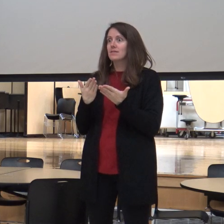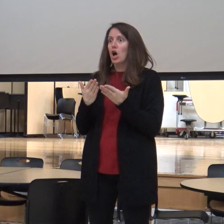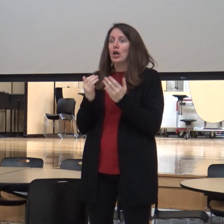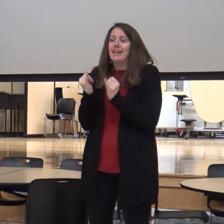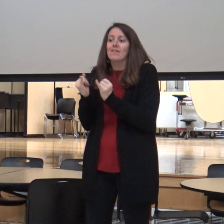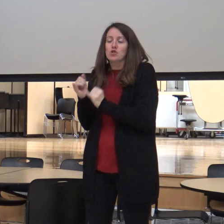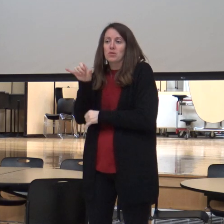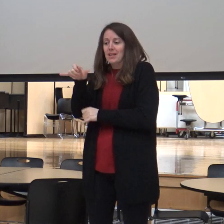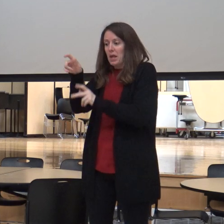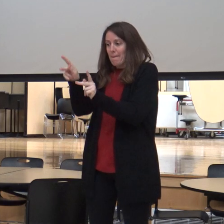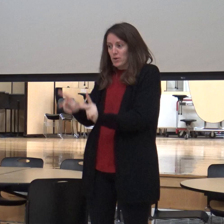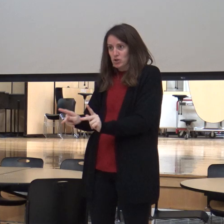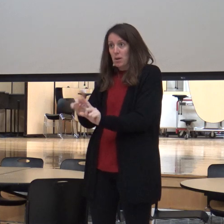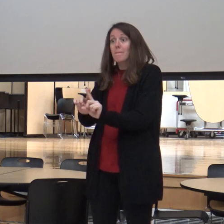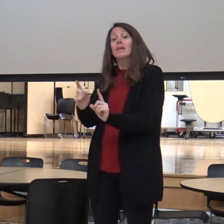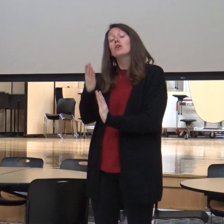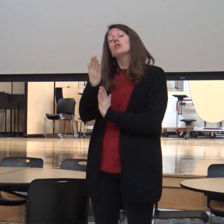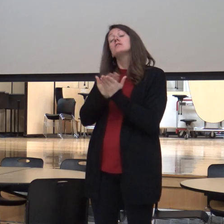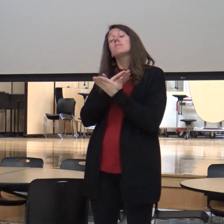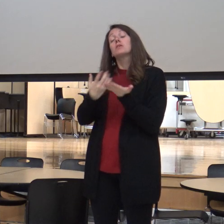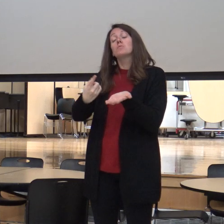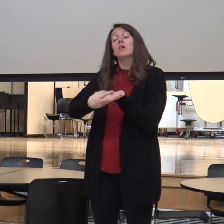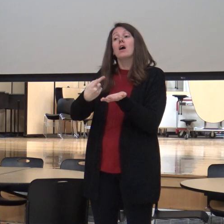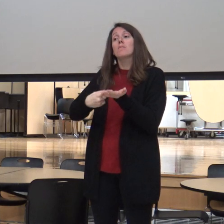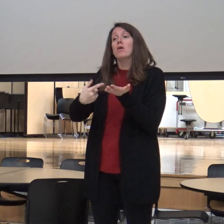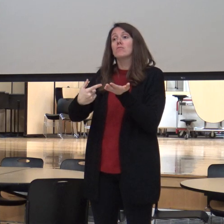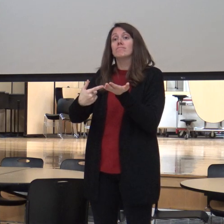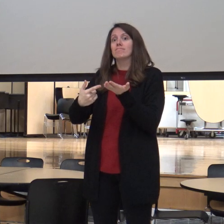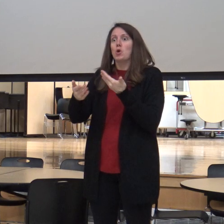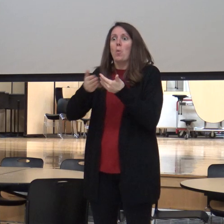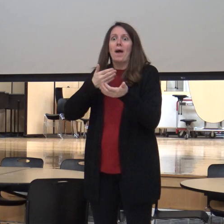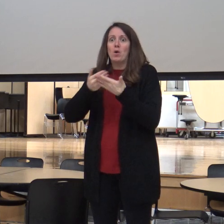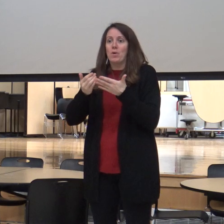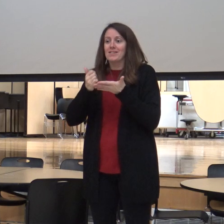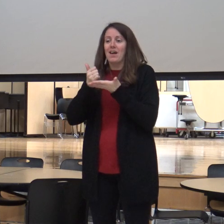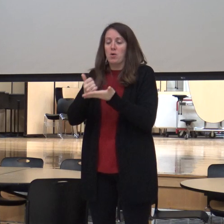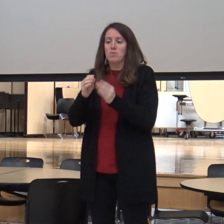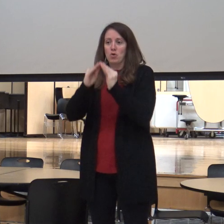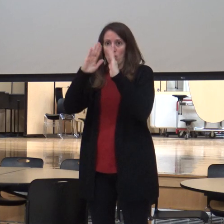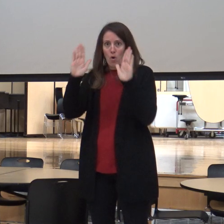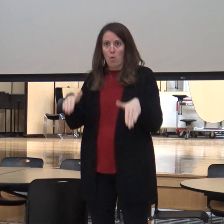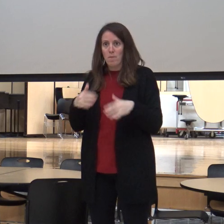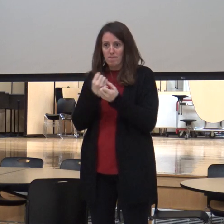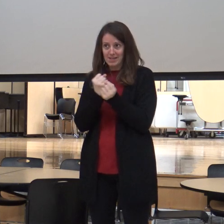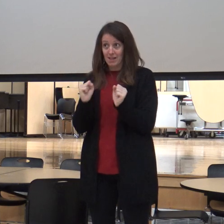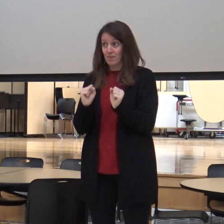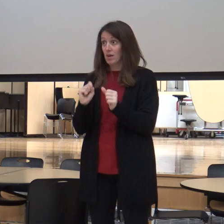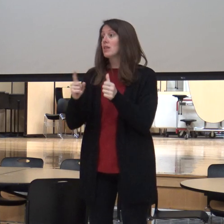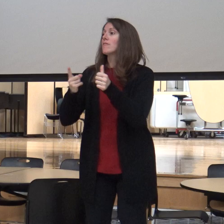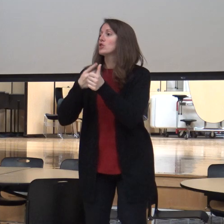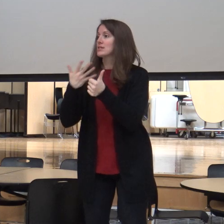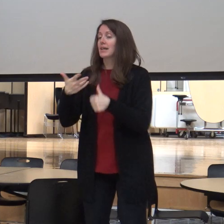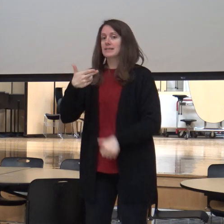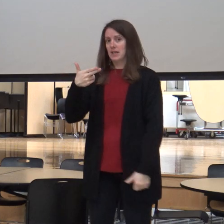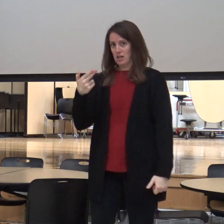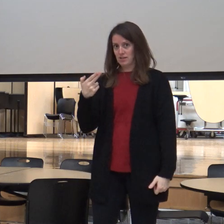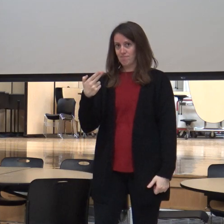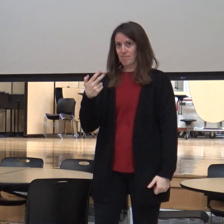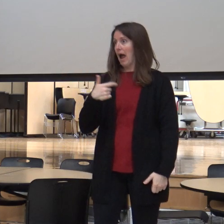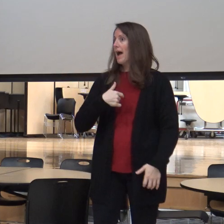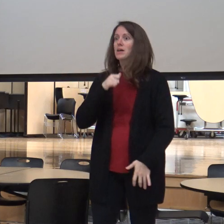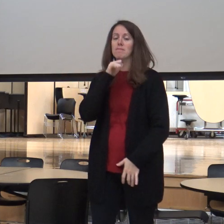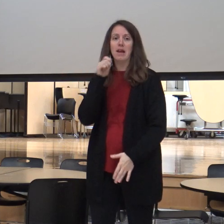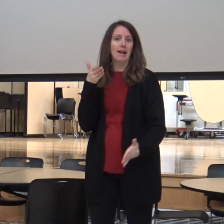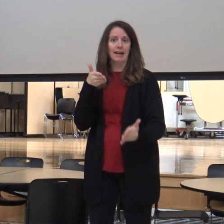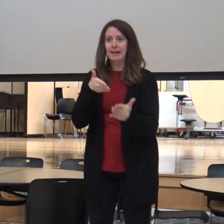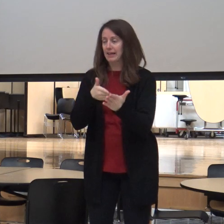going to talk about to keep your home environment a little more safe. One of them is guns. I'm not anti-gun, but let's make sure guns